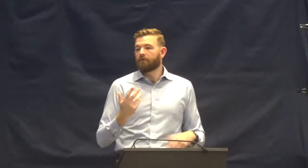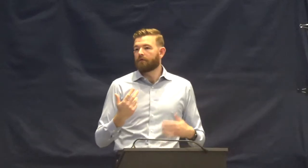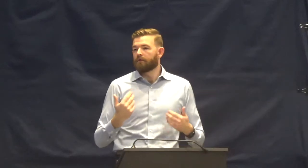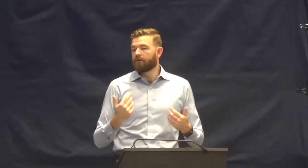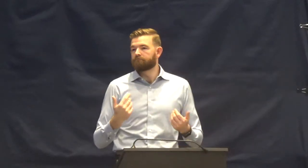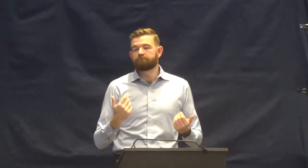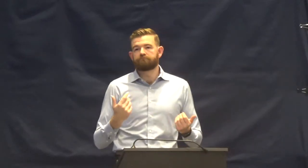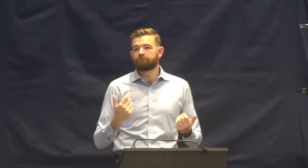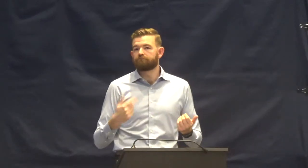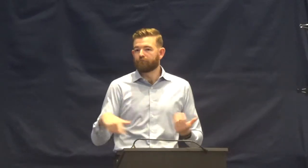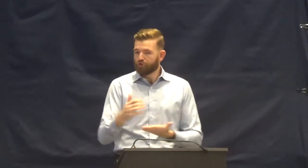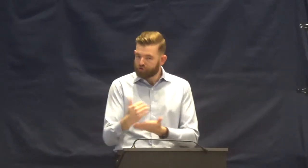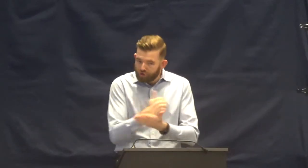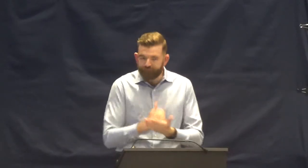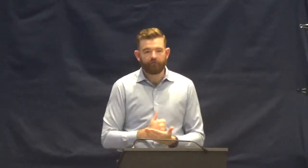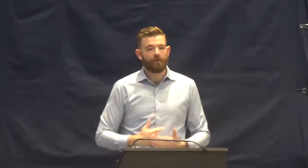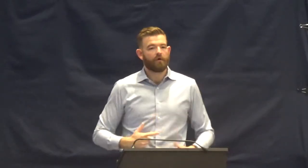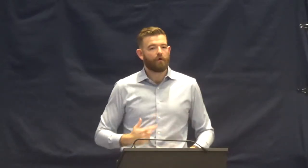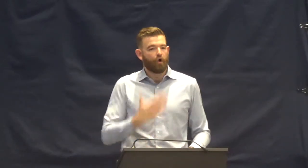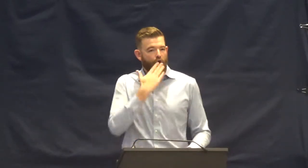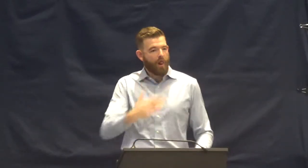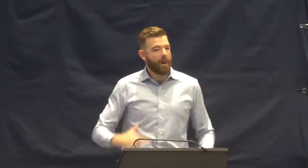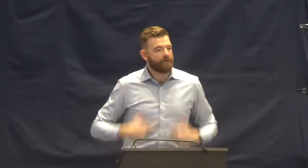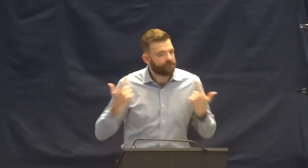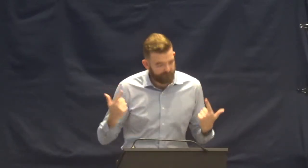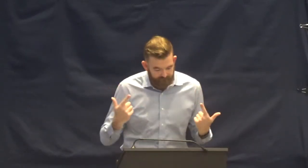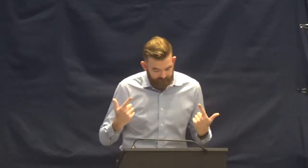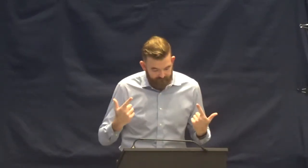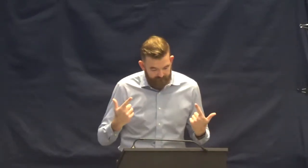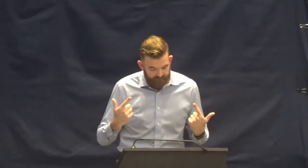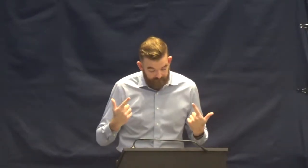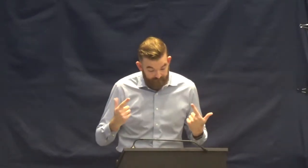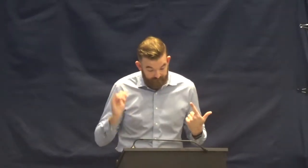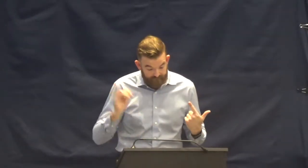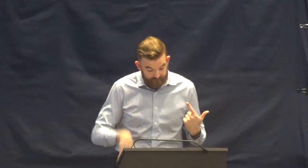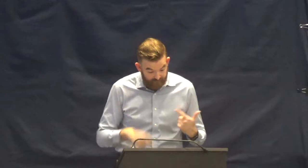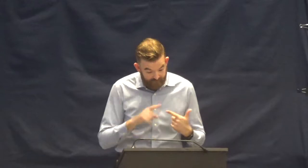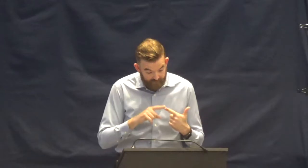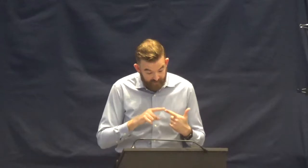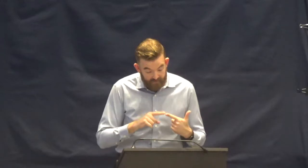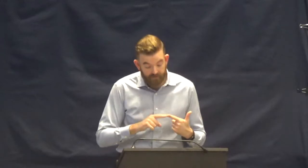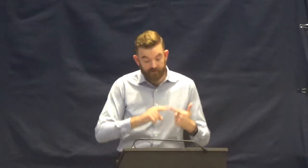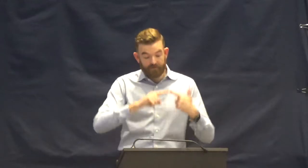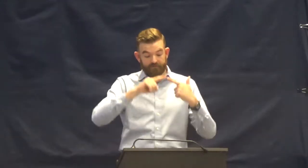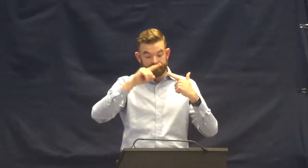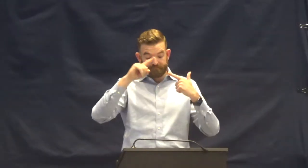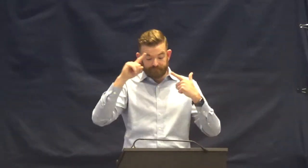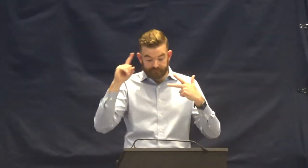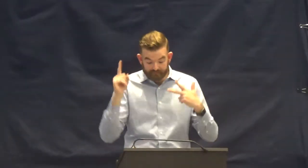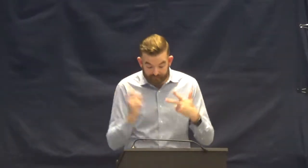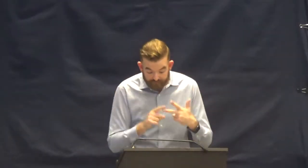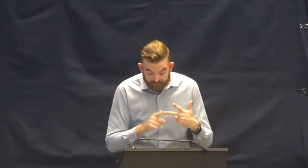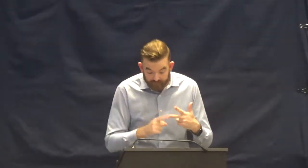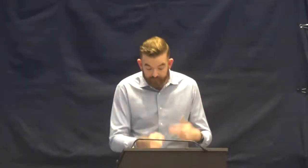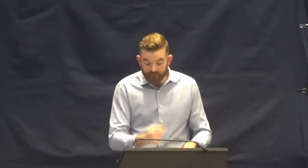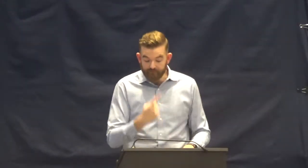worthless. They deserve their rights. They deserve to have a good life. And that's what